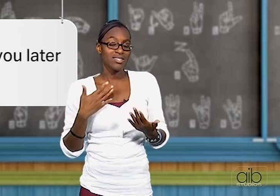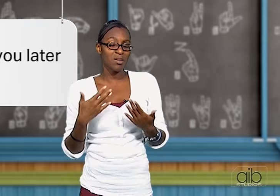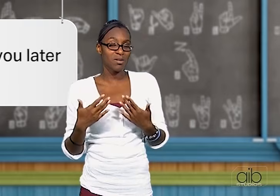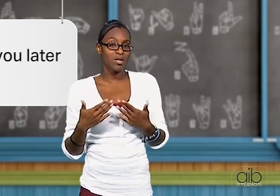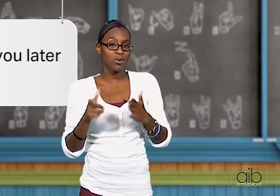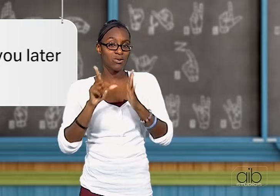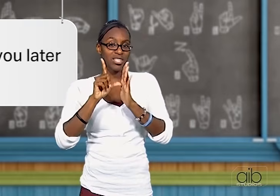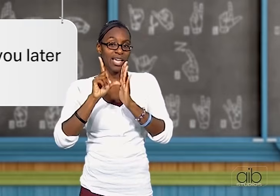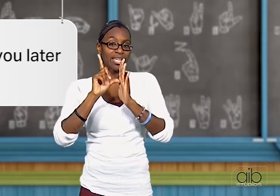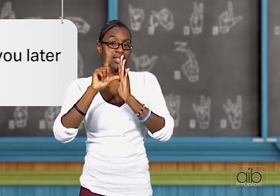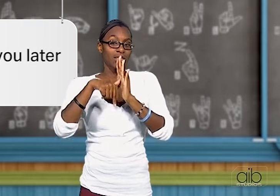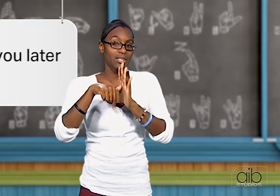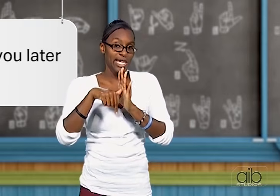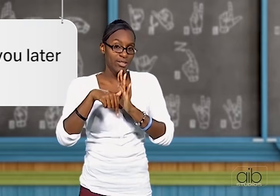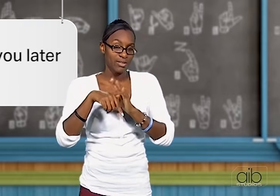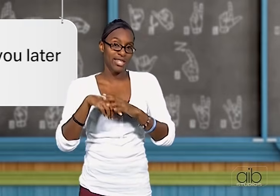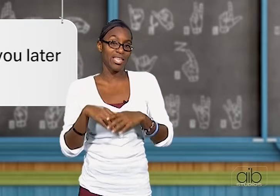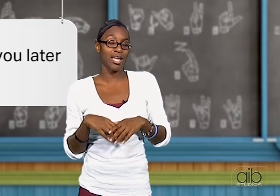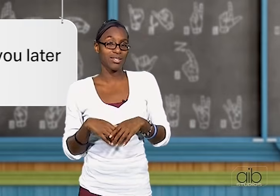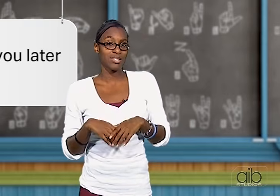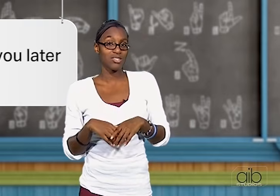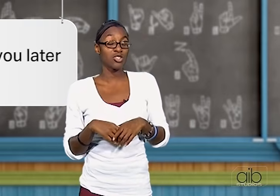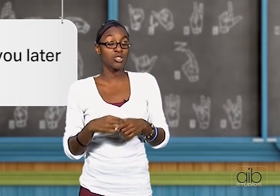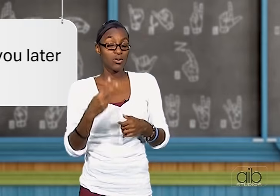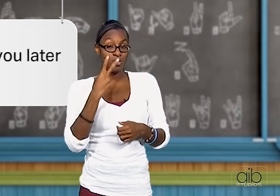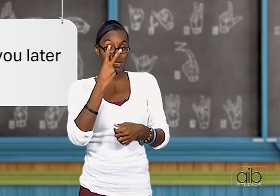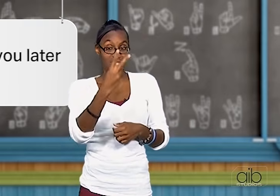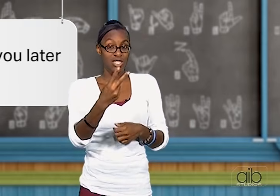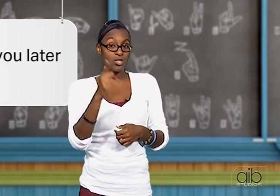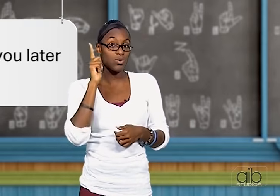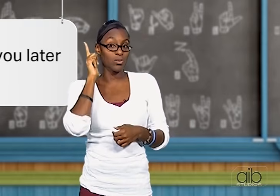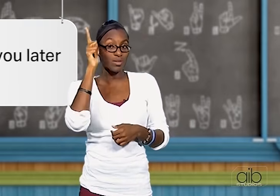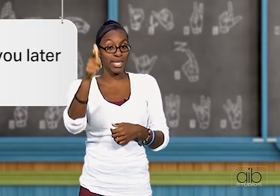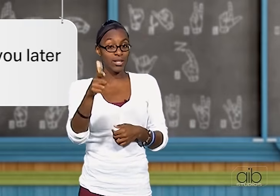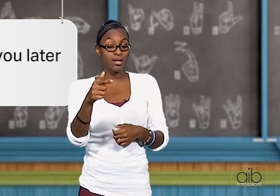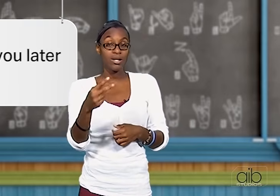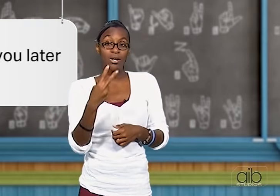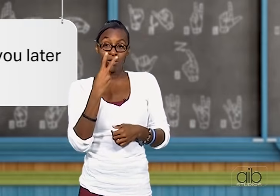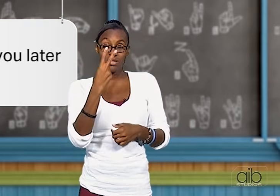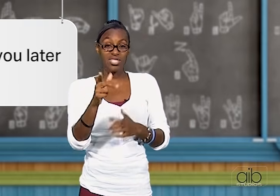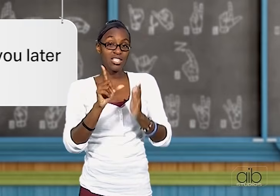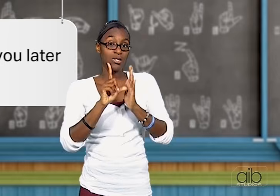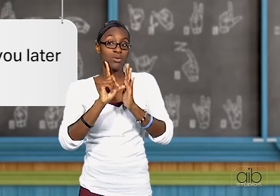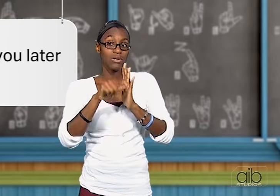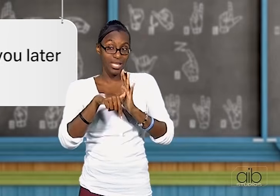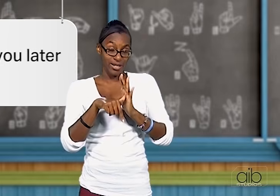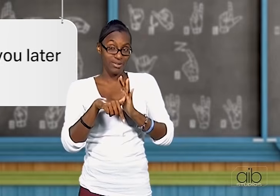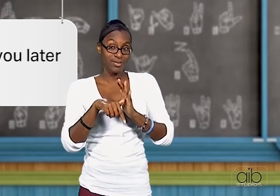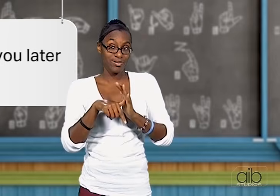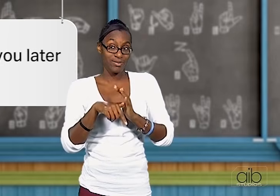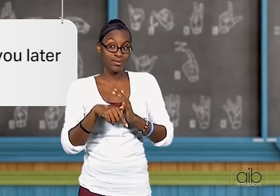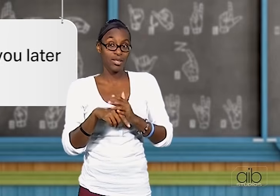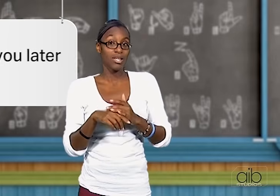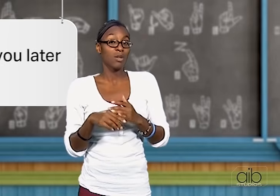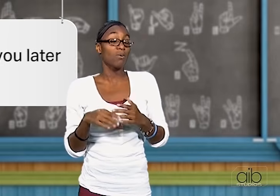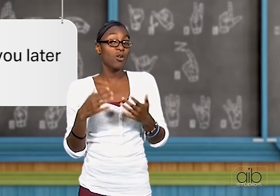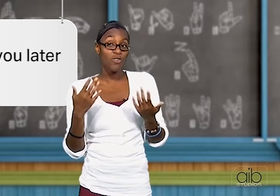some people sign later like that. So you can do see you later or see you later. Both are